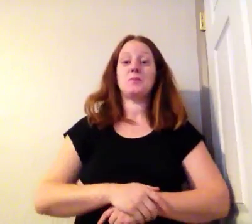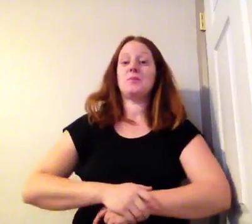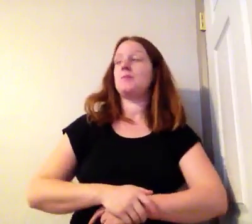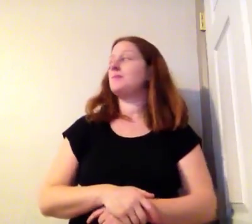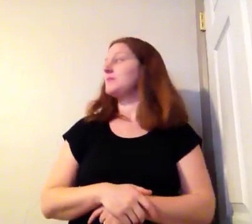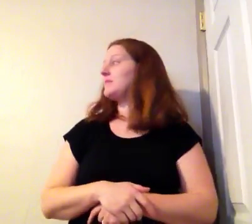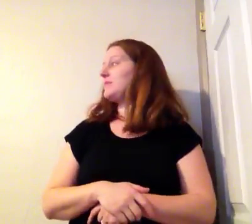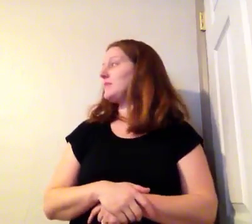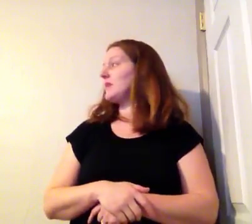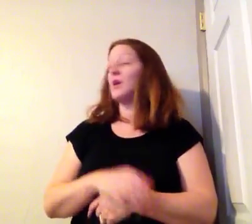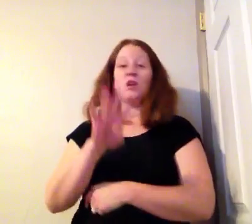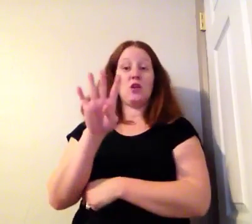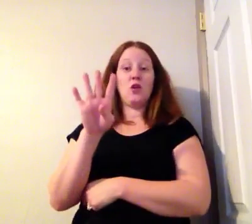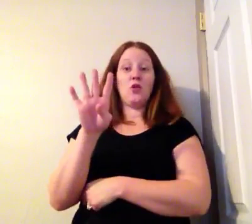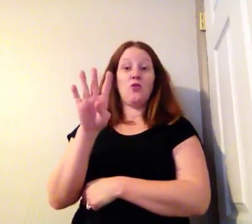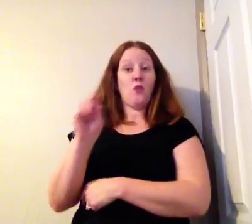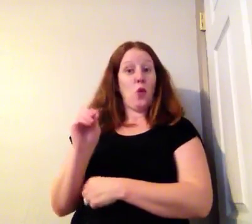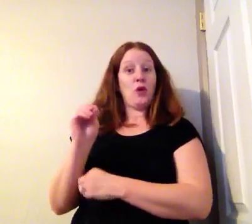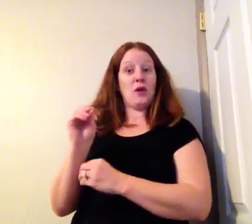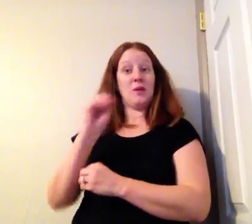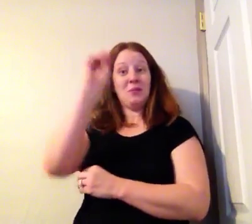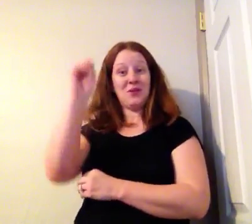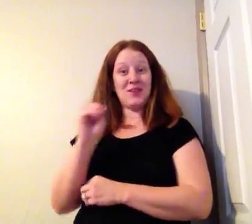about 40% want to go to medical school. What happened?